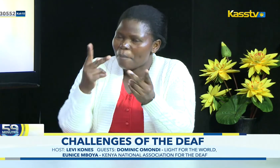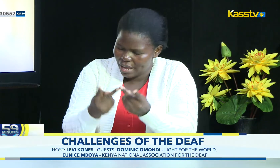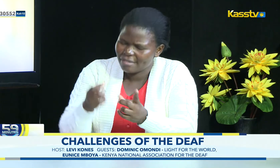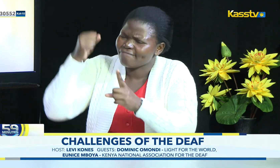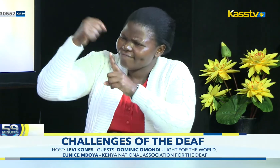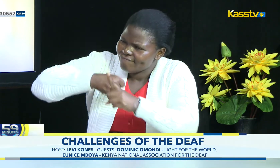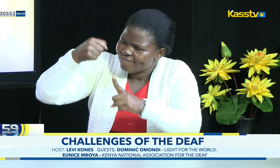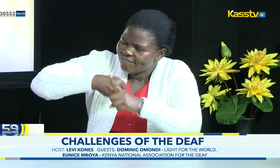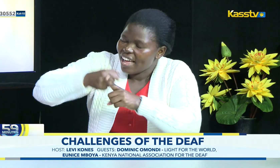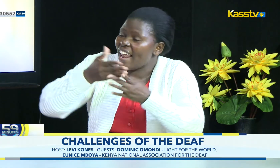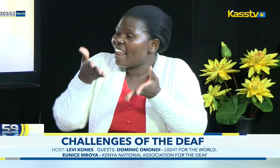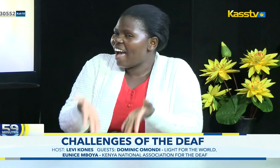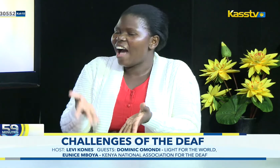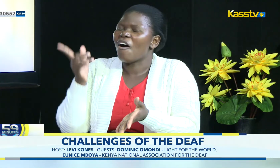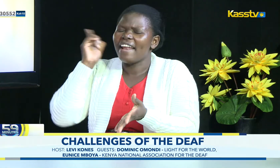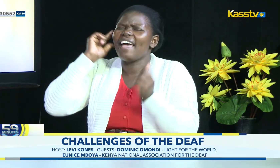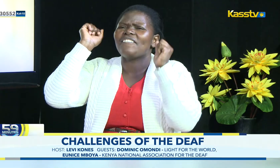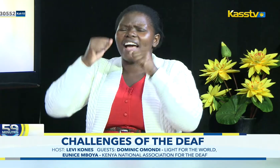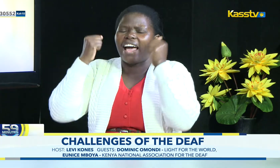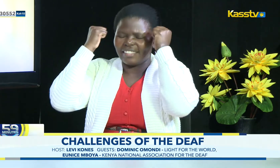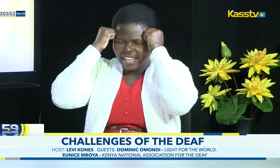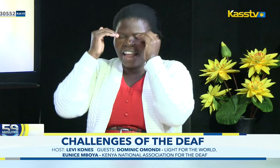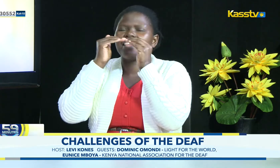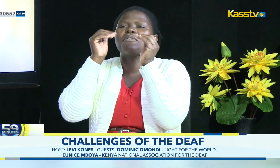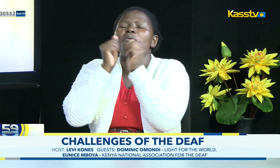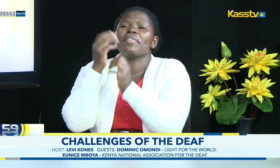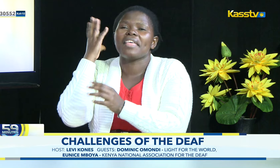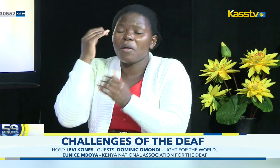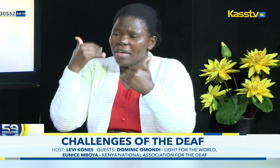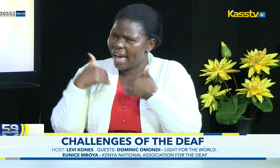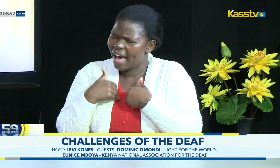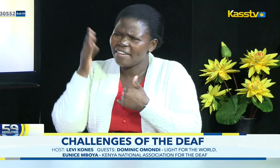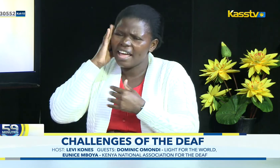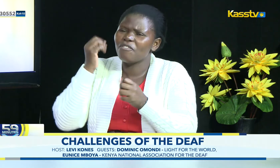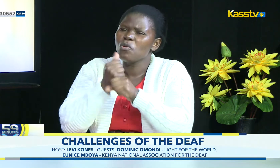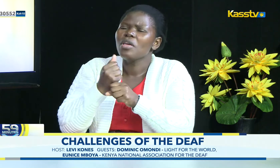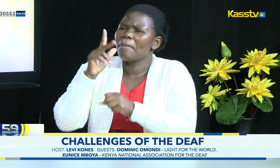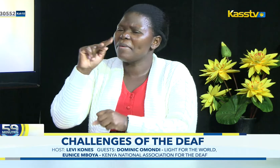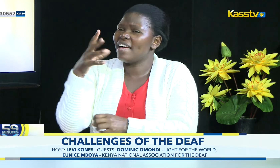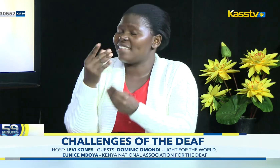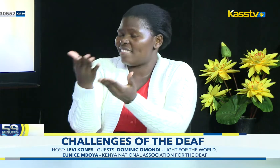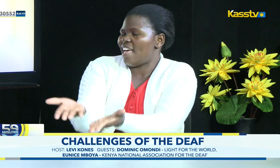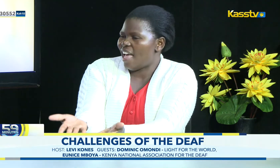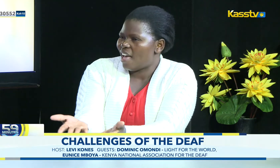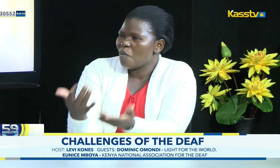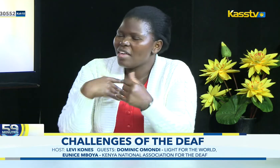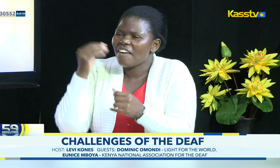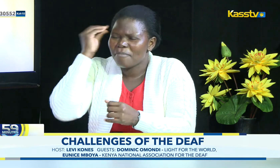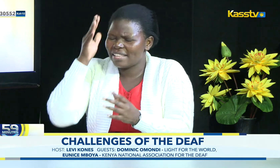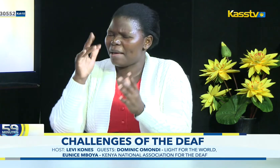did up to class 7, then directly you are taken to vocational training. But we did a number of lobbying, and now we have a